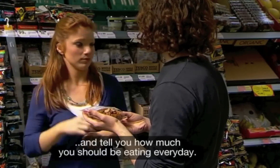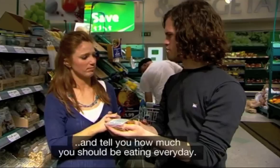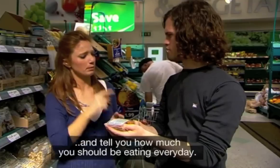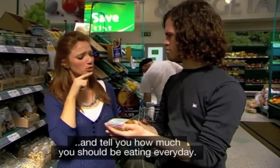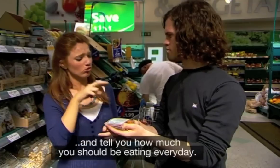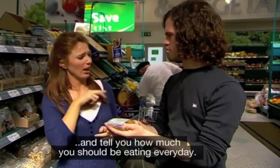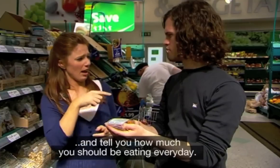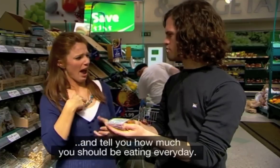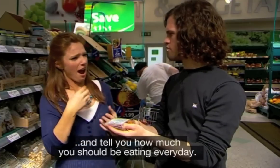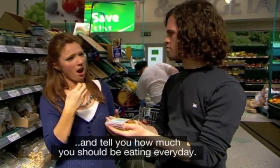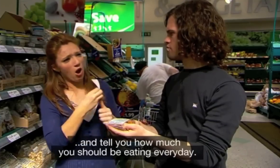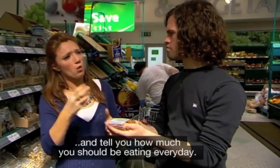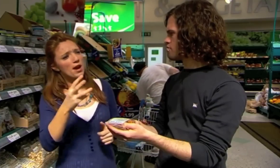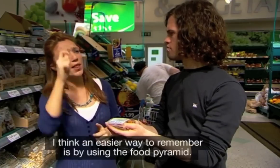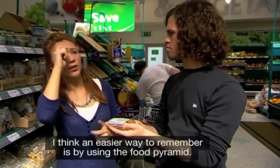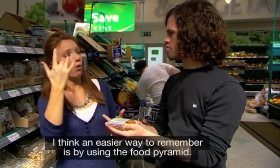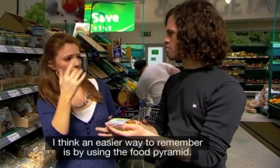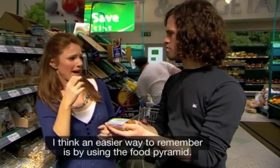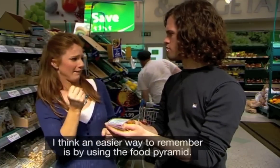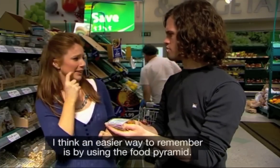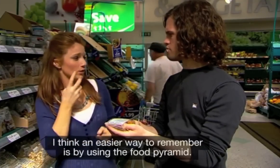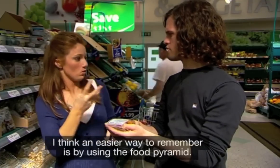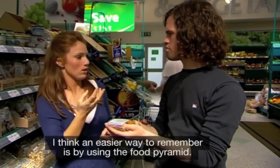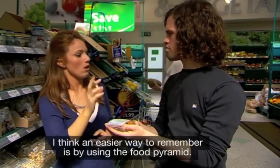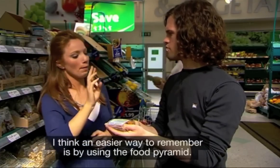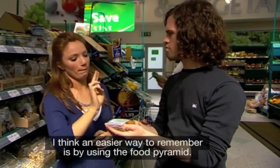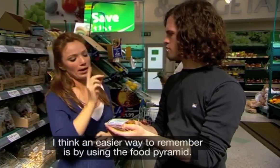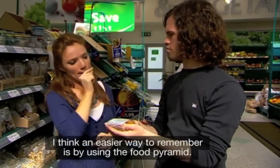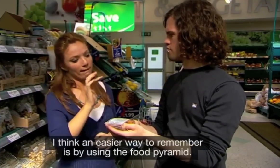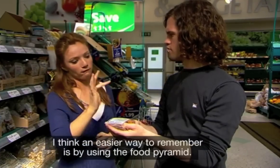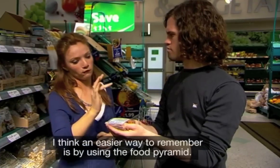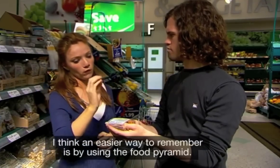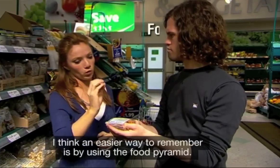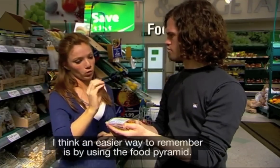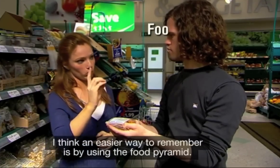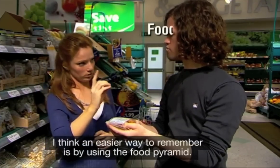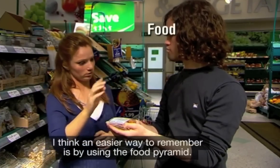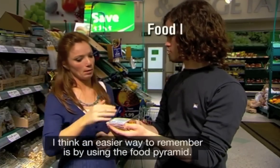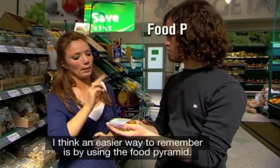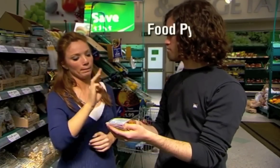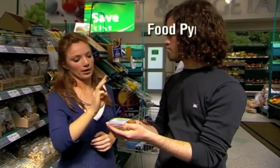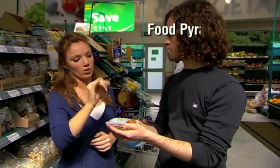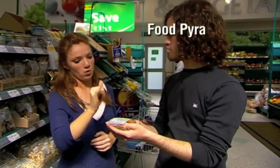day. But I think an easier way to remember is by using the food pyramid.